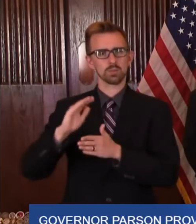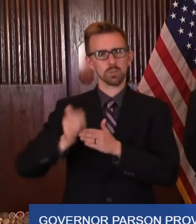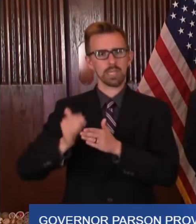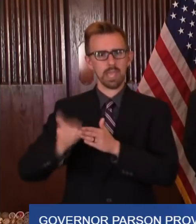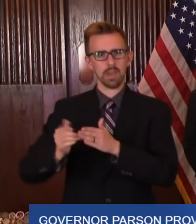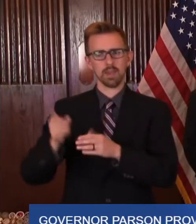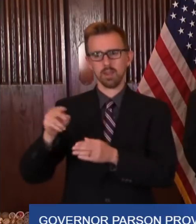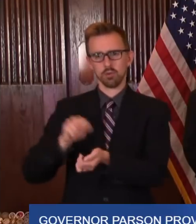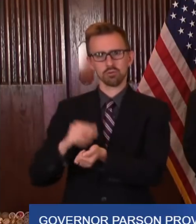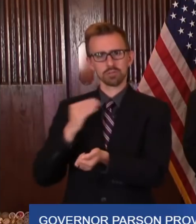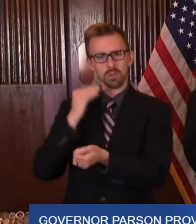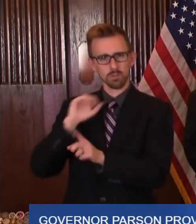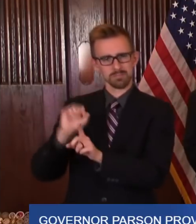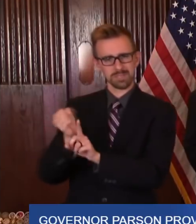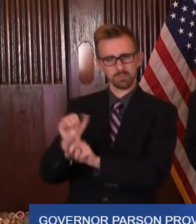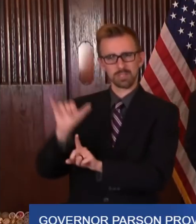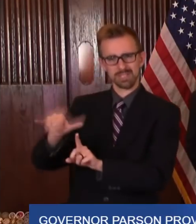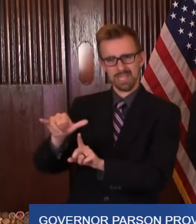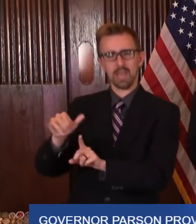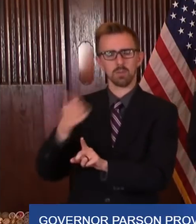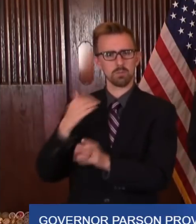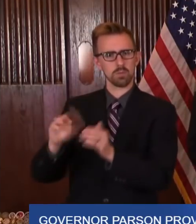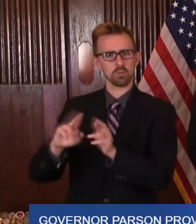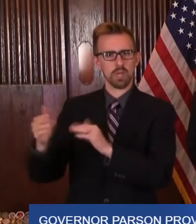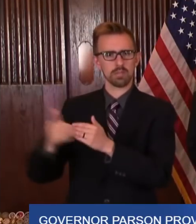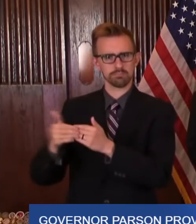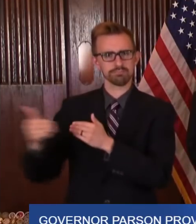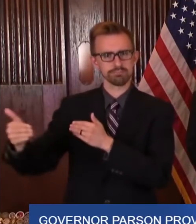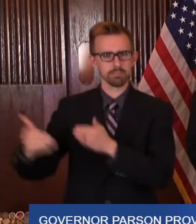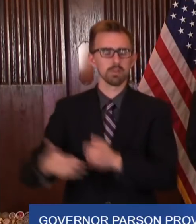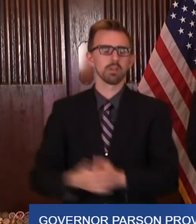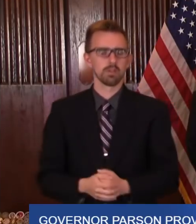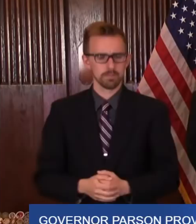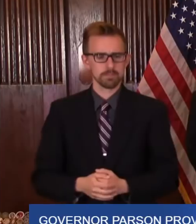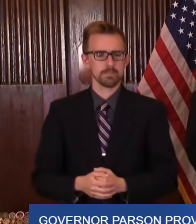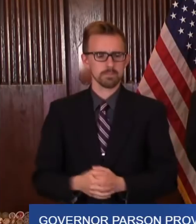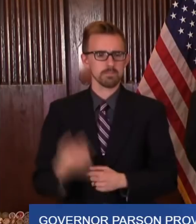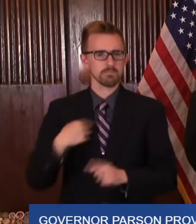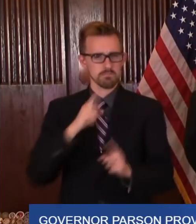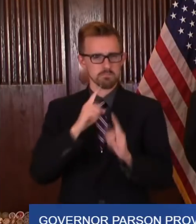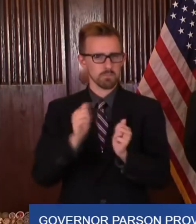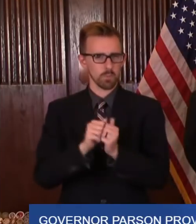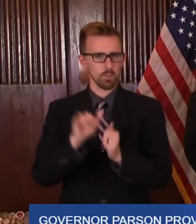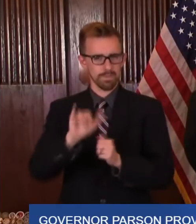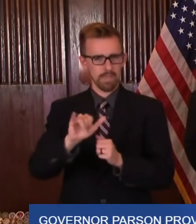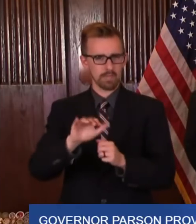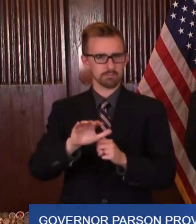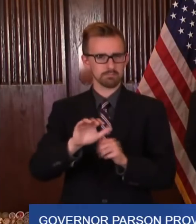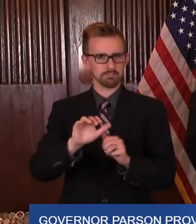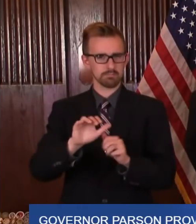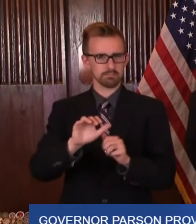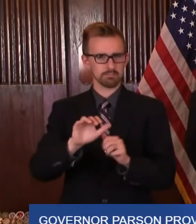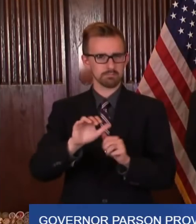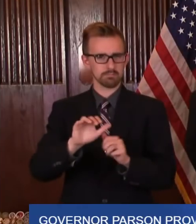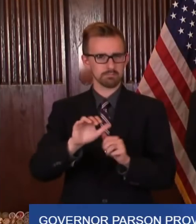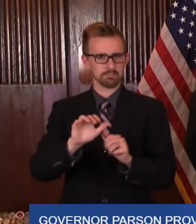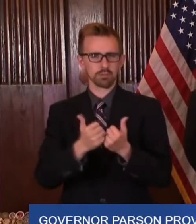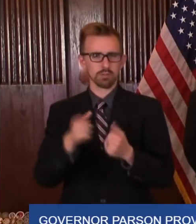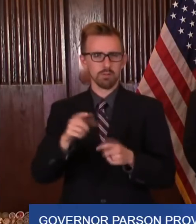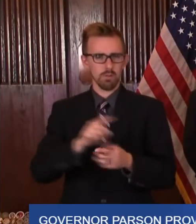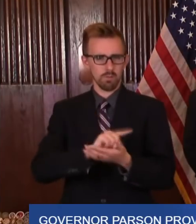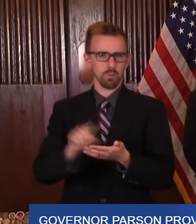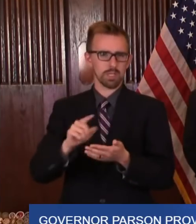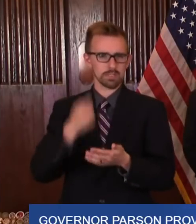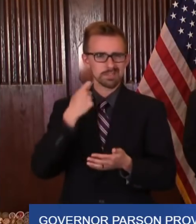with a nursing home and what we're doing this week up in Buchanan County, and I've been in conversations all week with them. So the first case